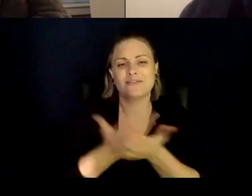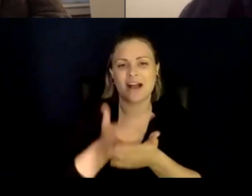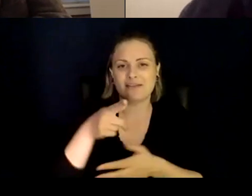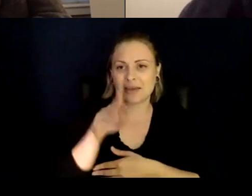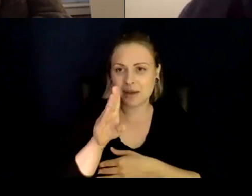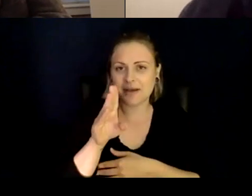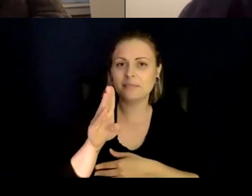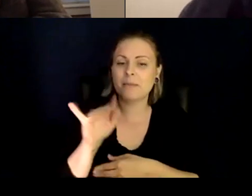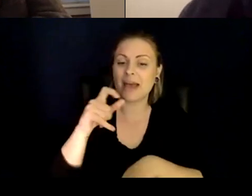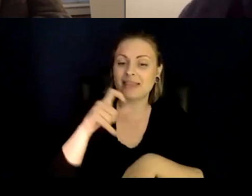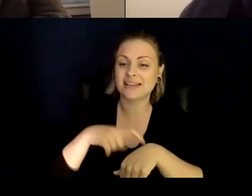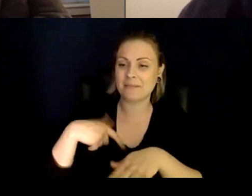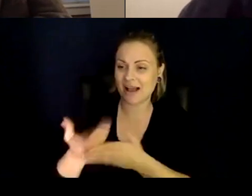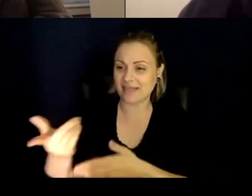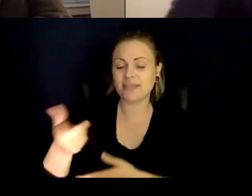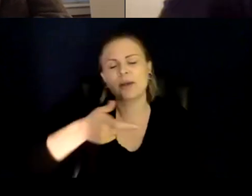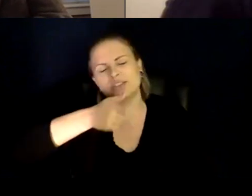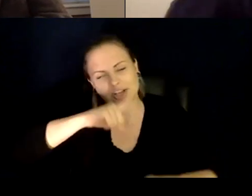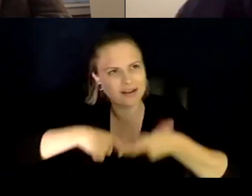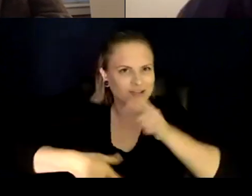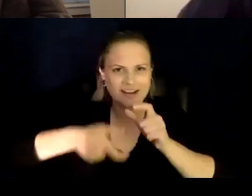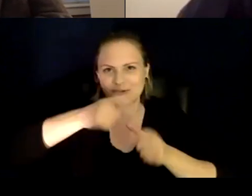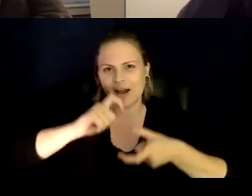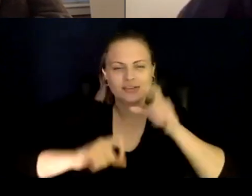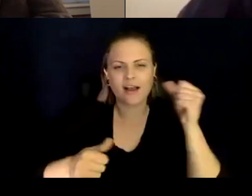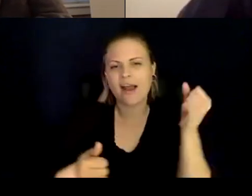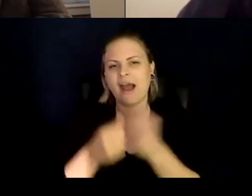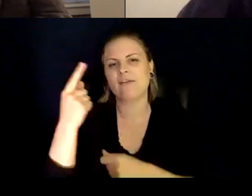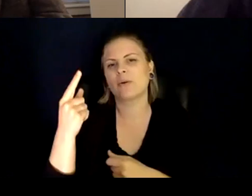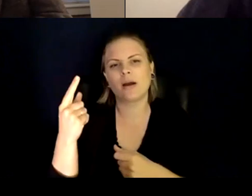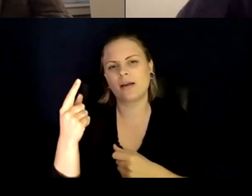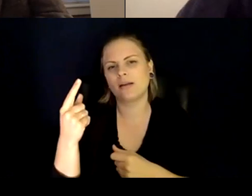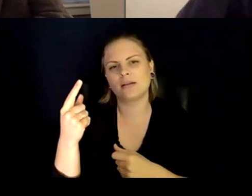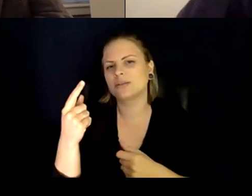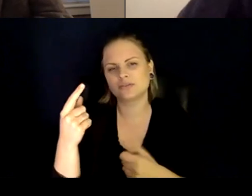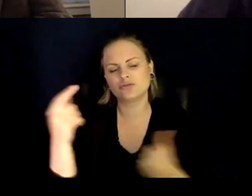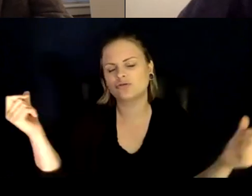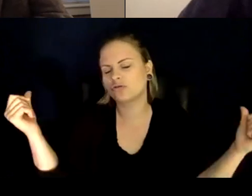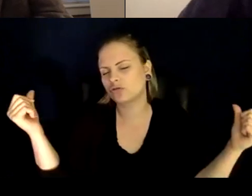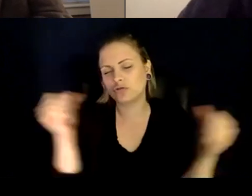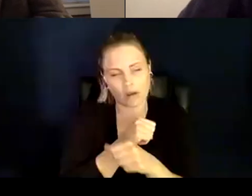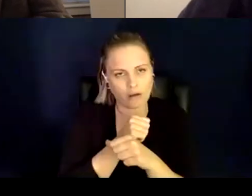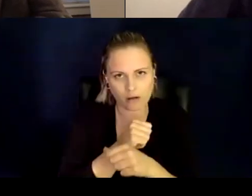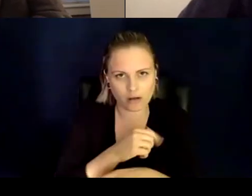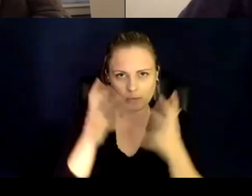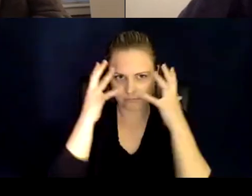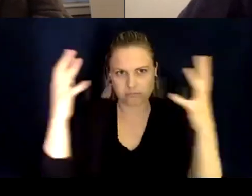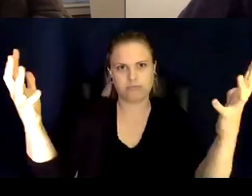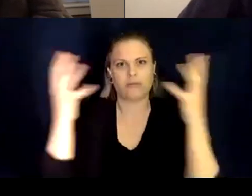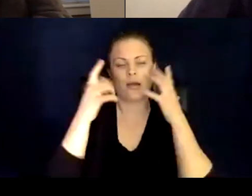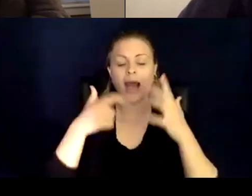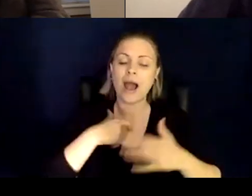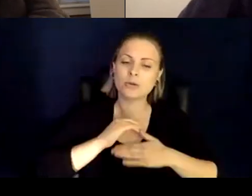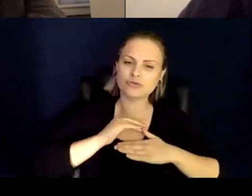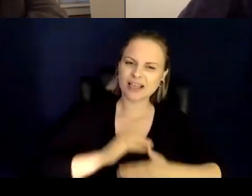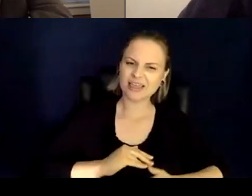got there, they were doing shots, and everybody was pretty much, flying. And I was now, relieved, but really,